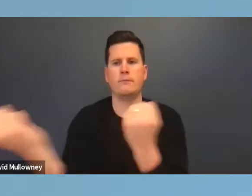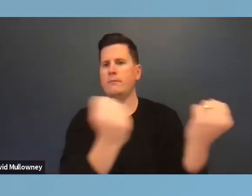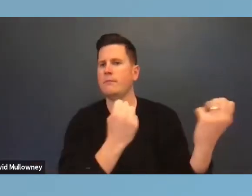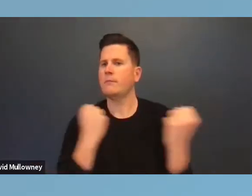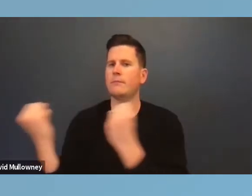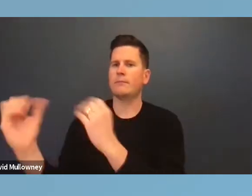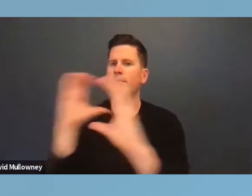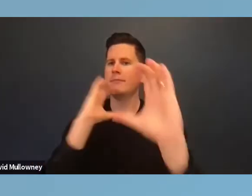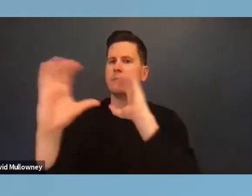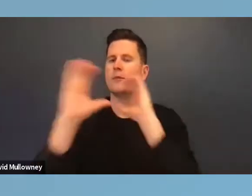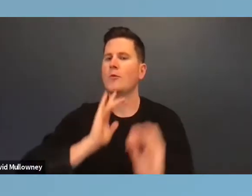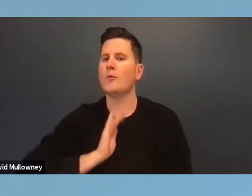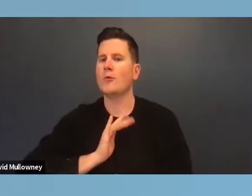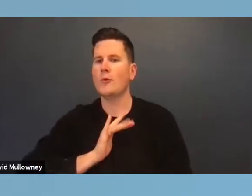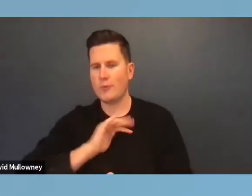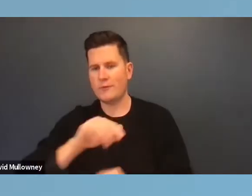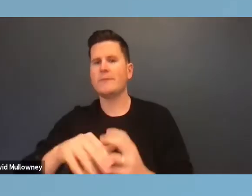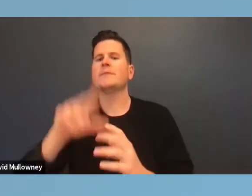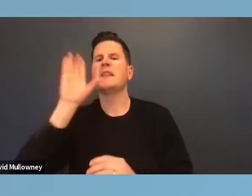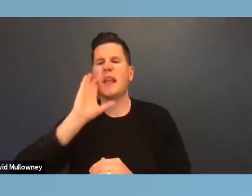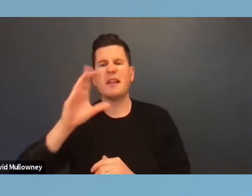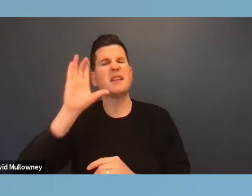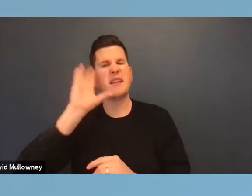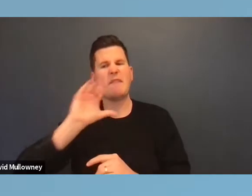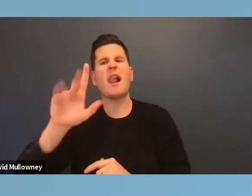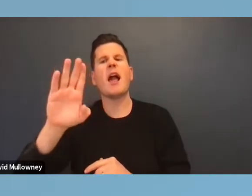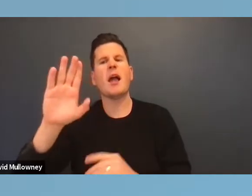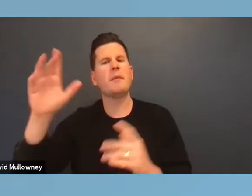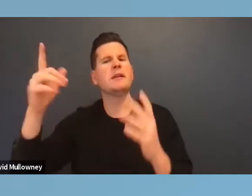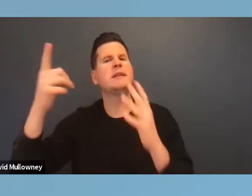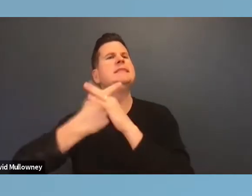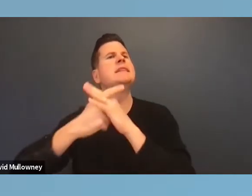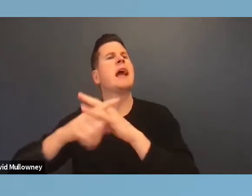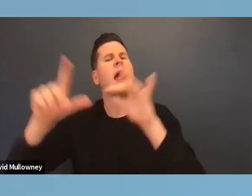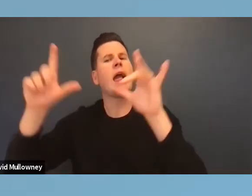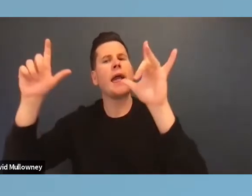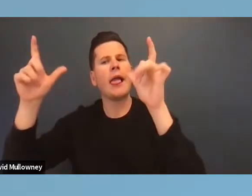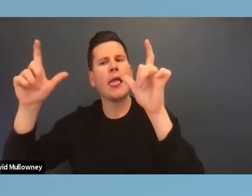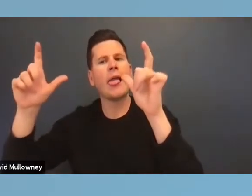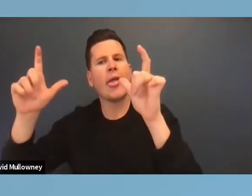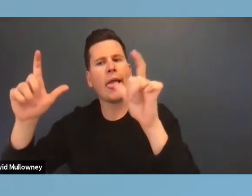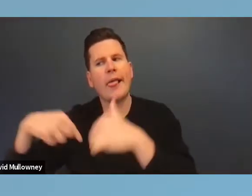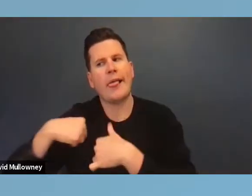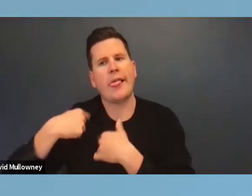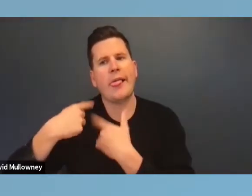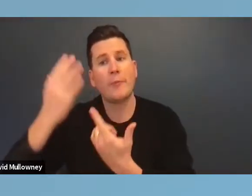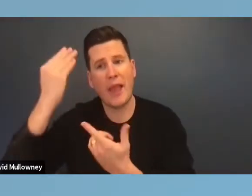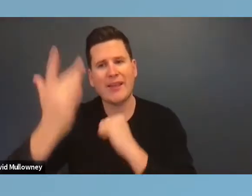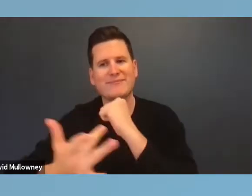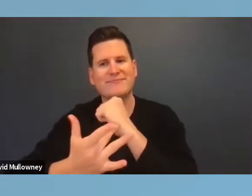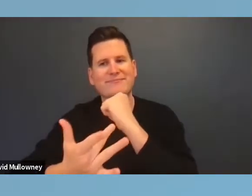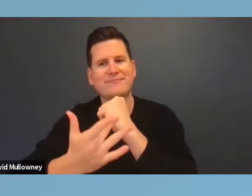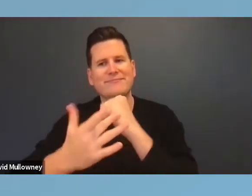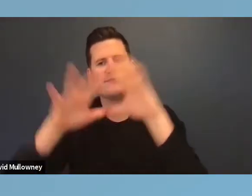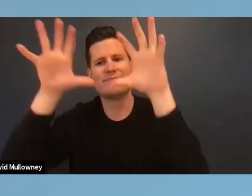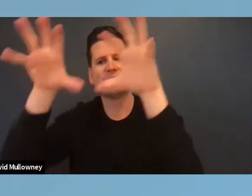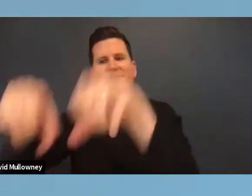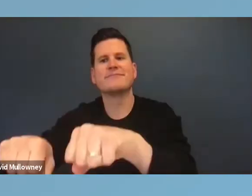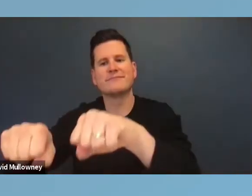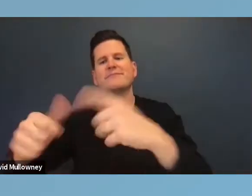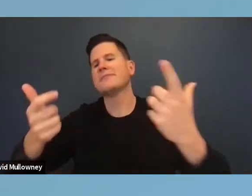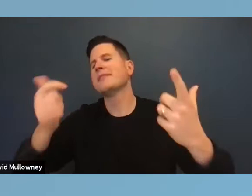sign. And that would be the only communication. And so deaf clubs have started to